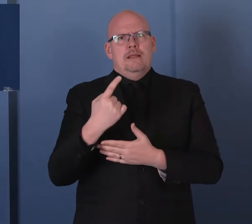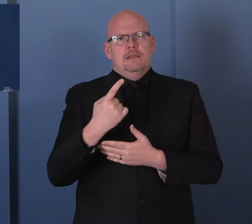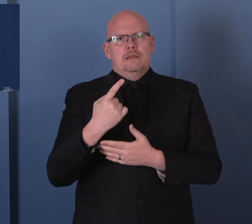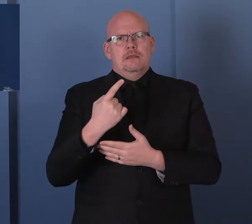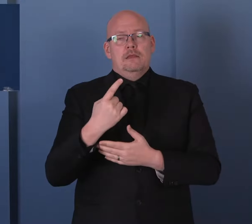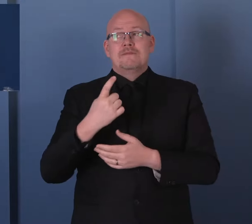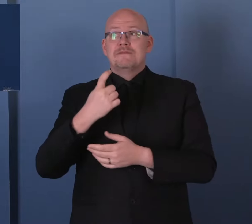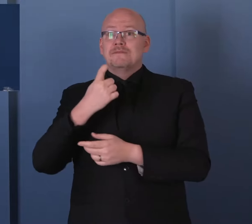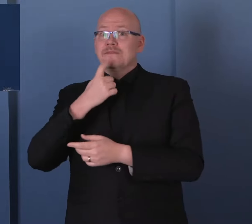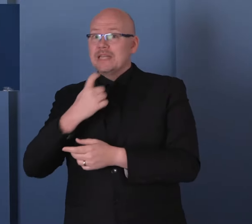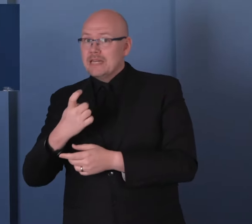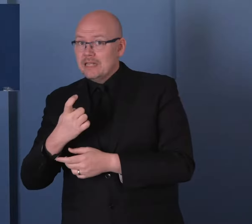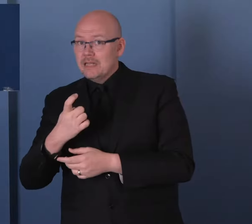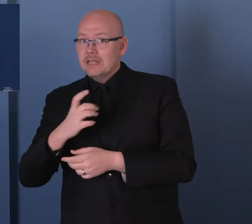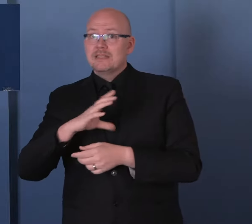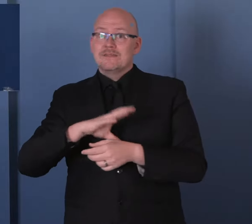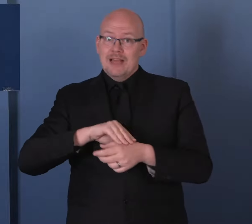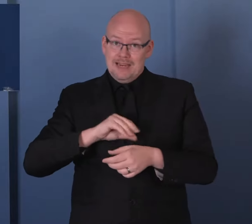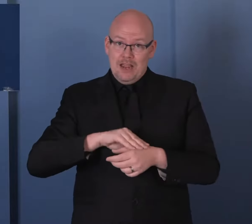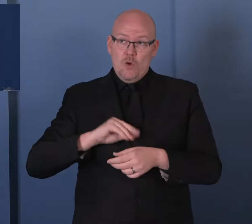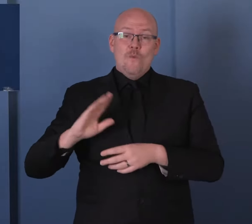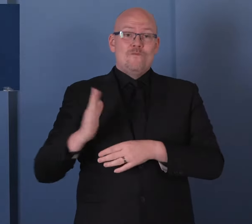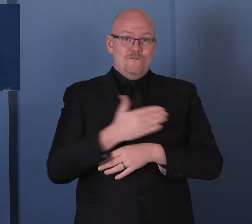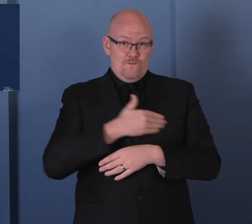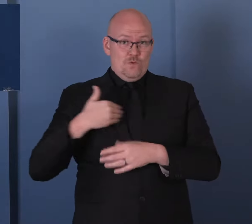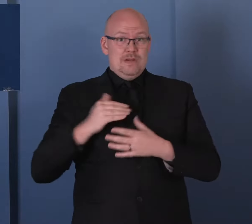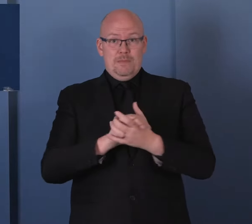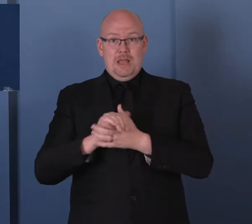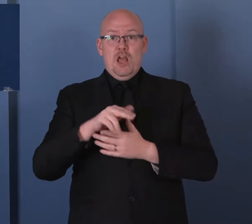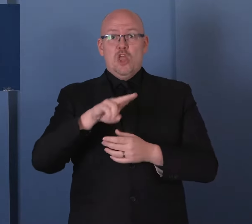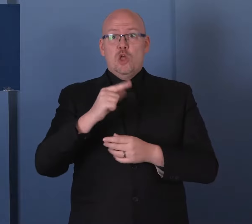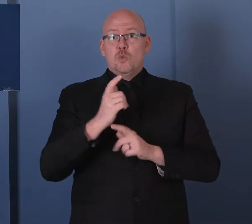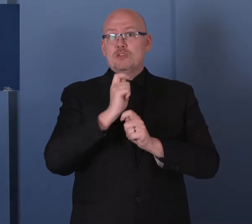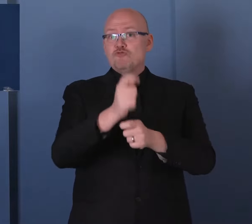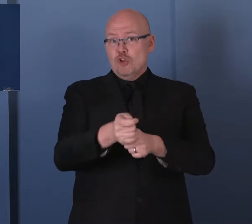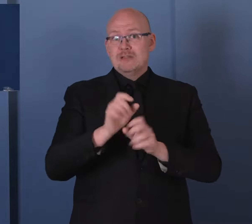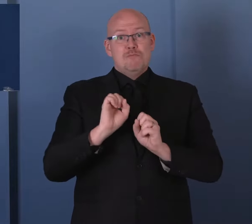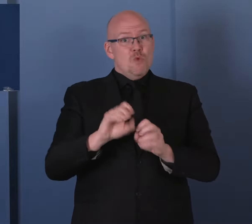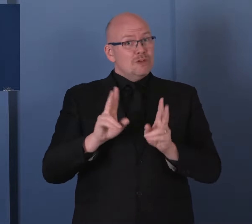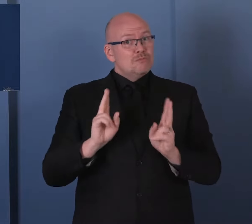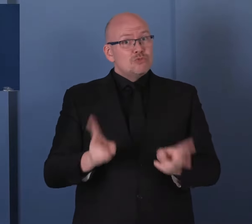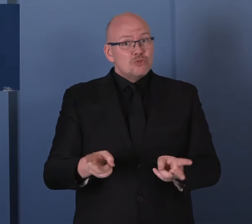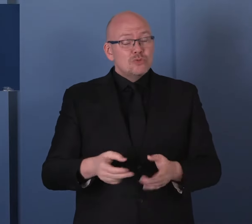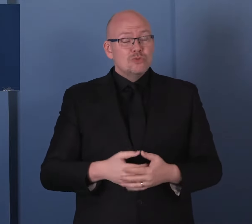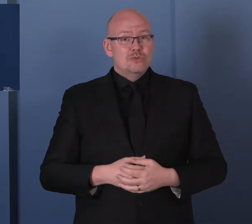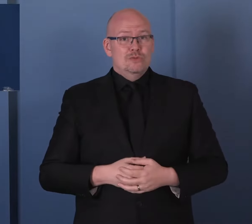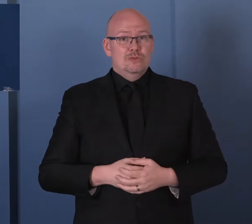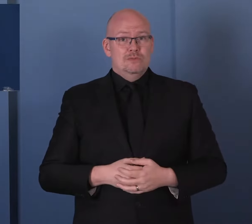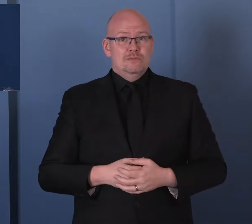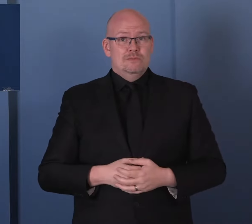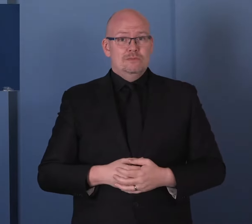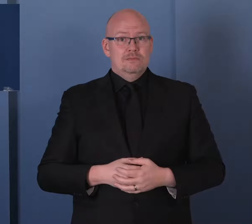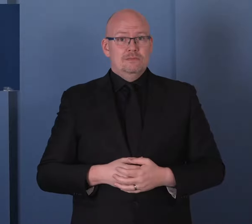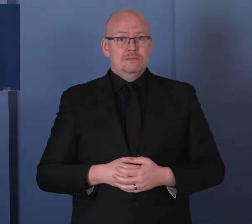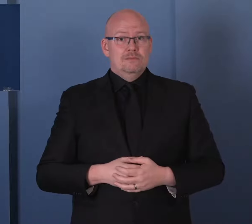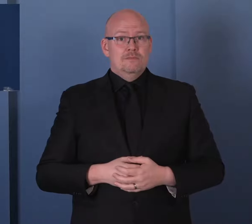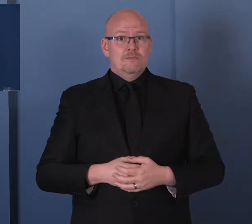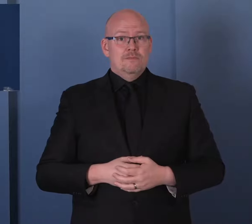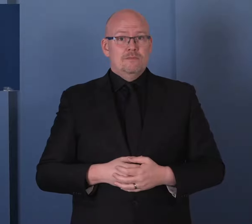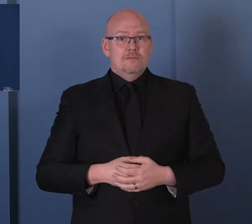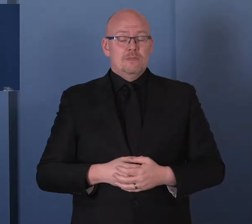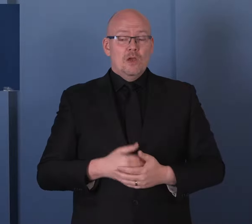Finland's and Sweden's NATO accession. We understand and we share